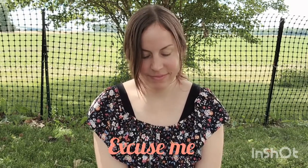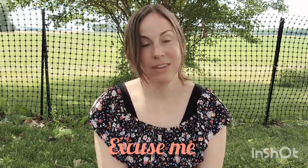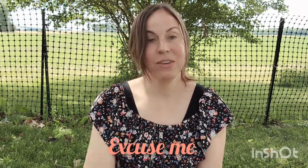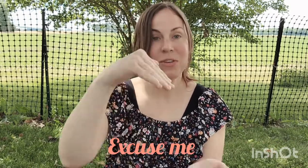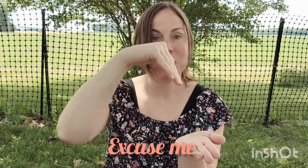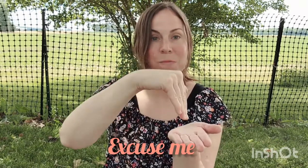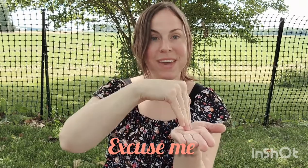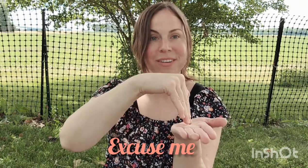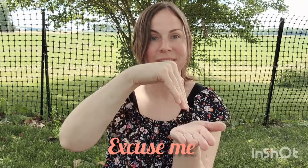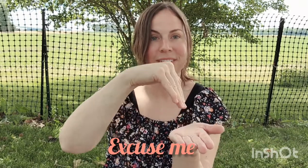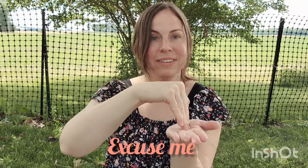Excuse me.